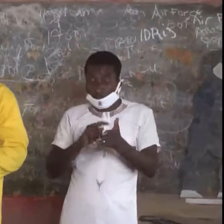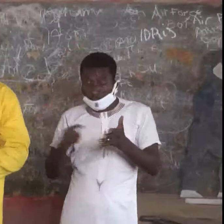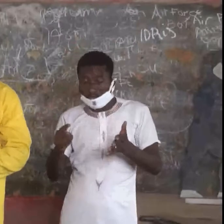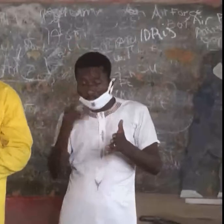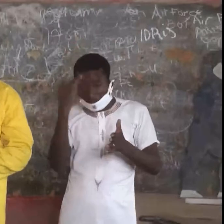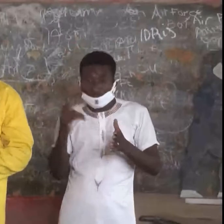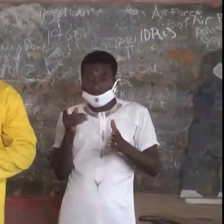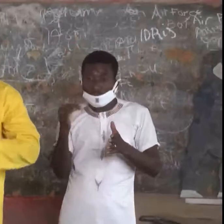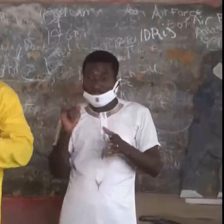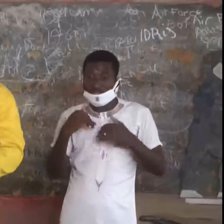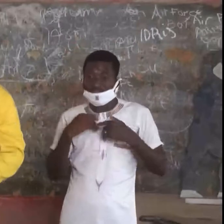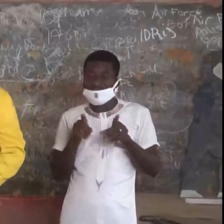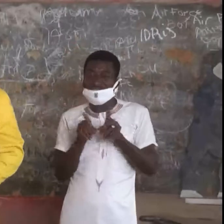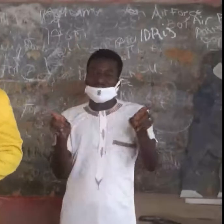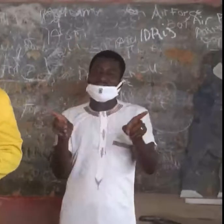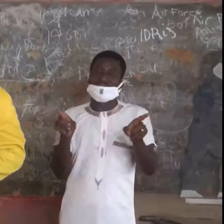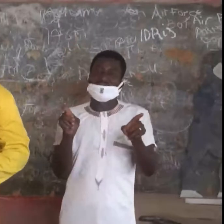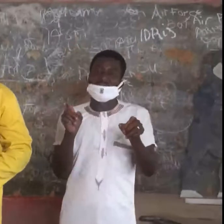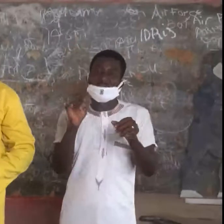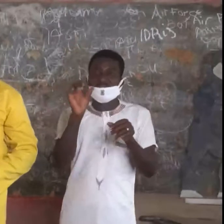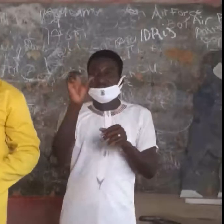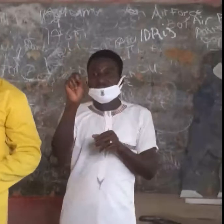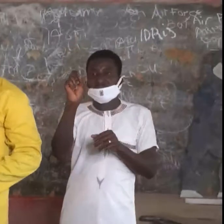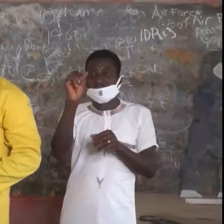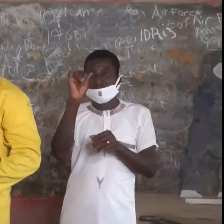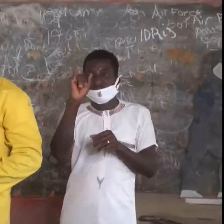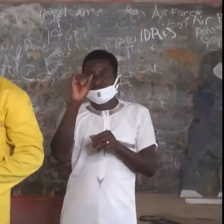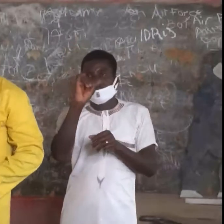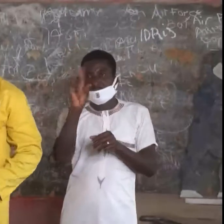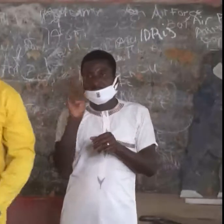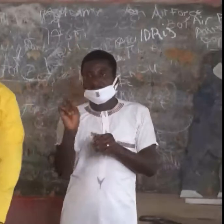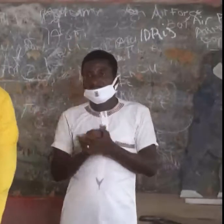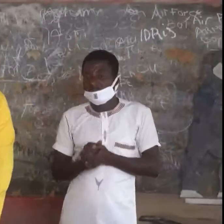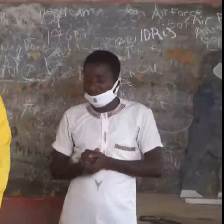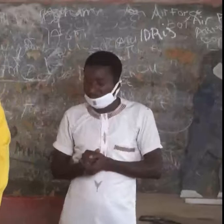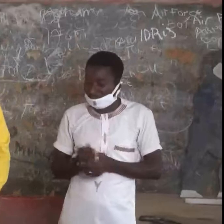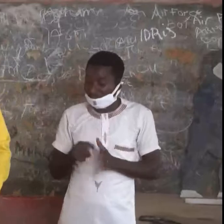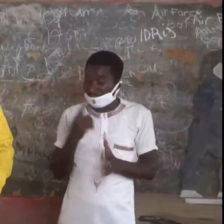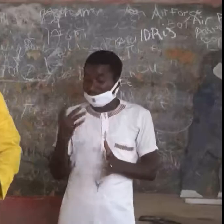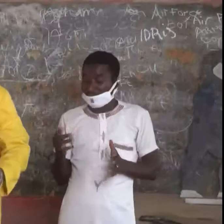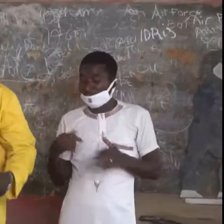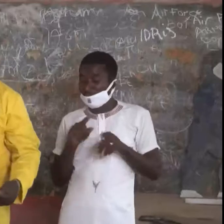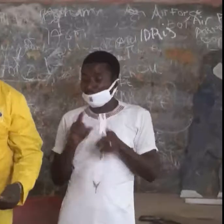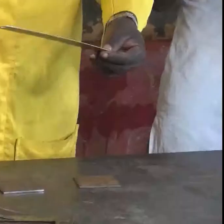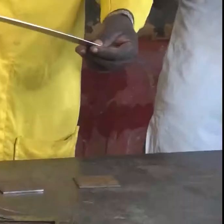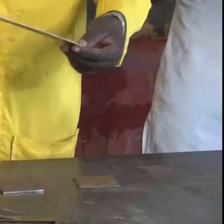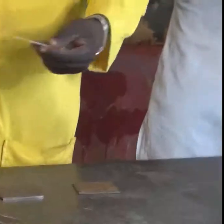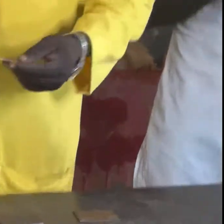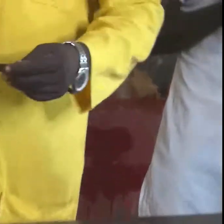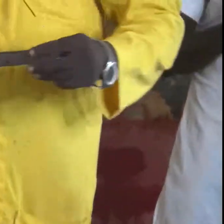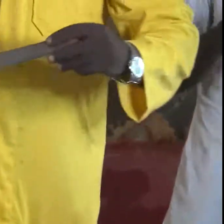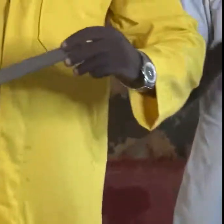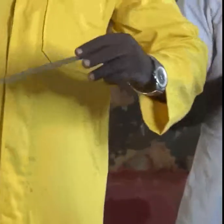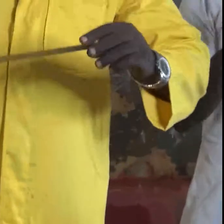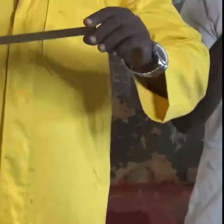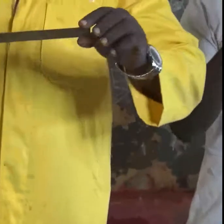shape that we are going to produce the workpiece at the end. Now the first thing we do is to